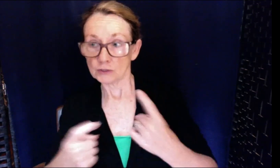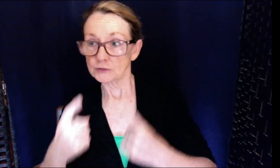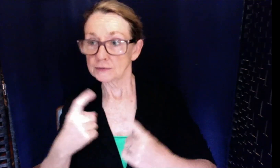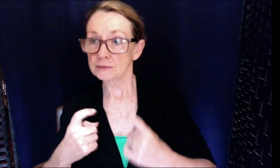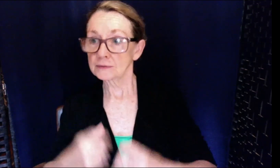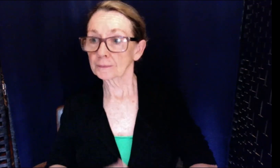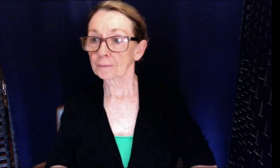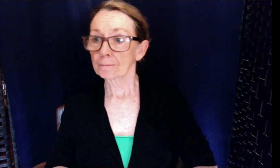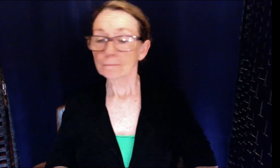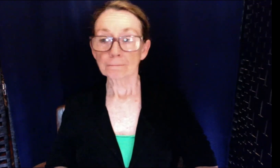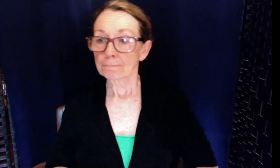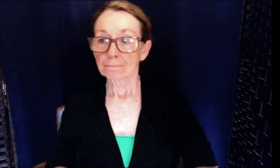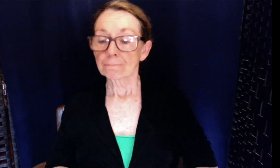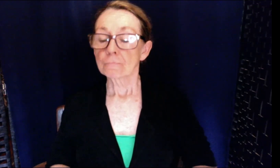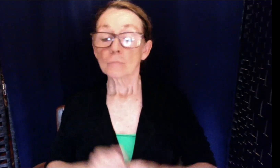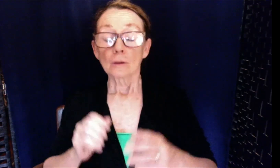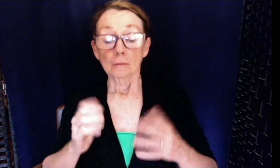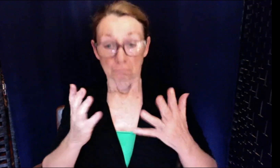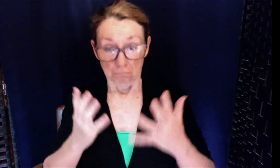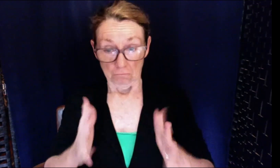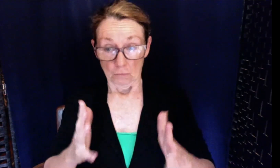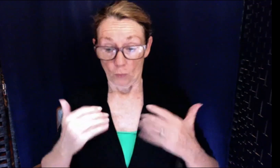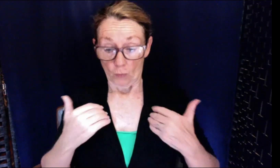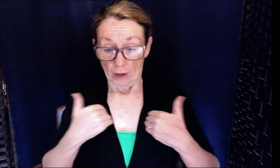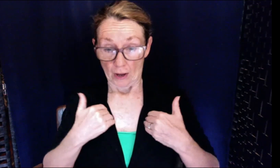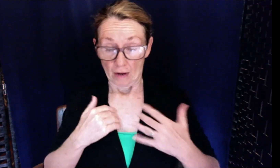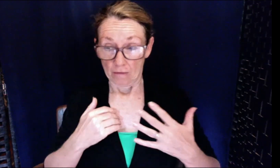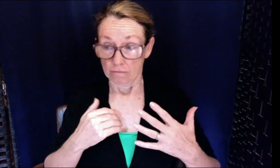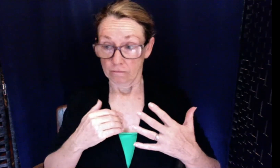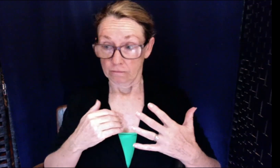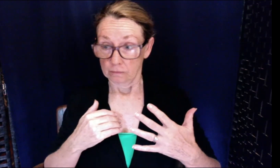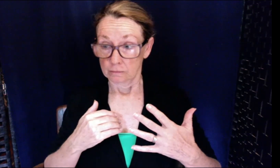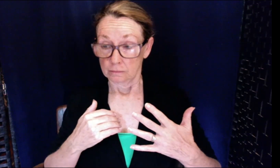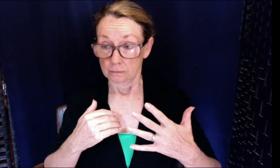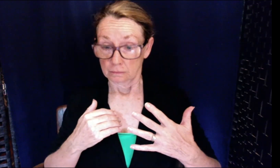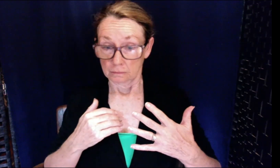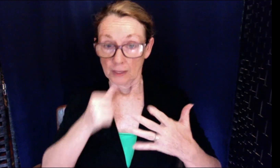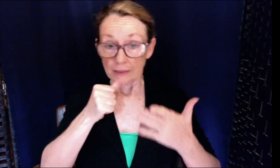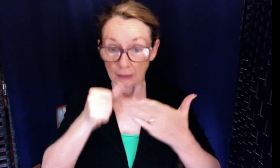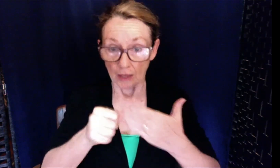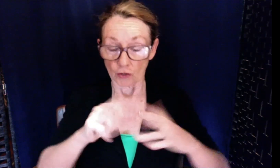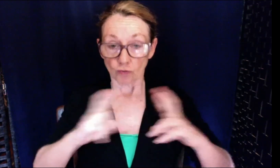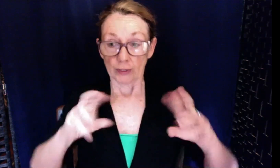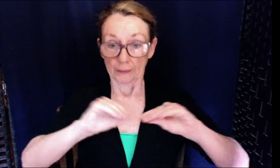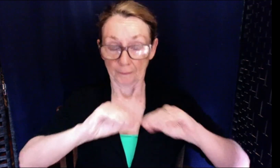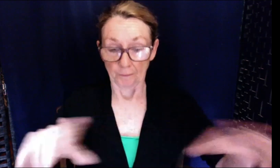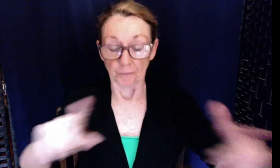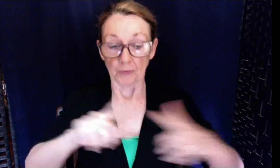Okay, so once we have those things, once we have the letter to go out and the flyer, then we should,